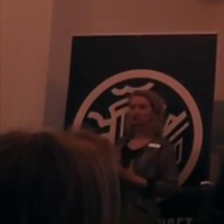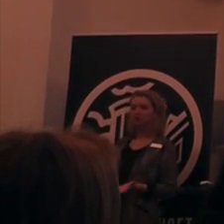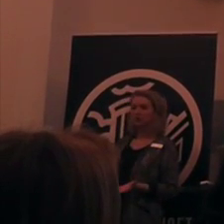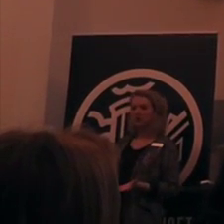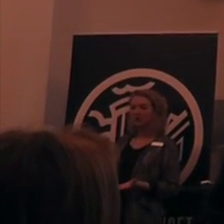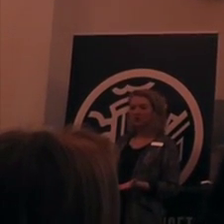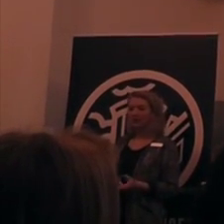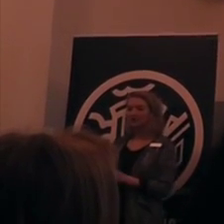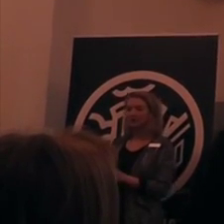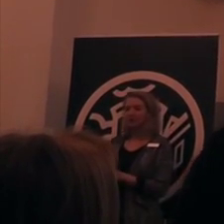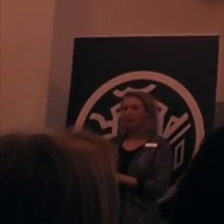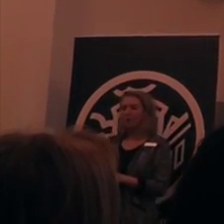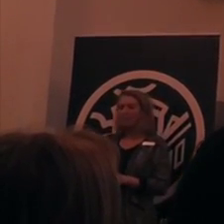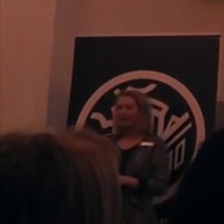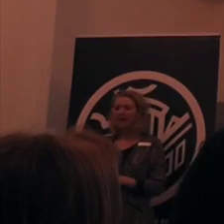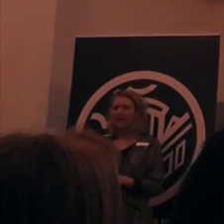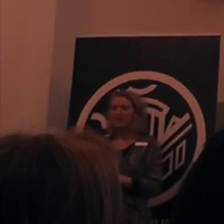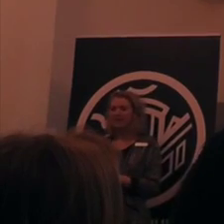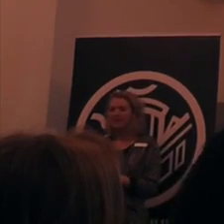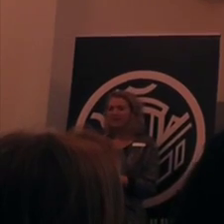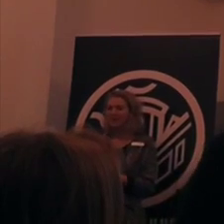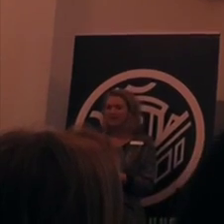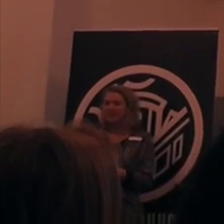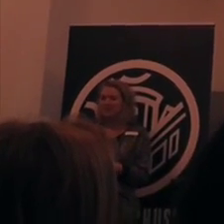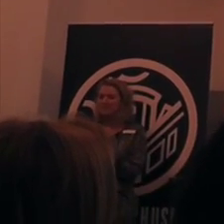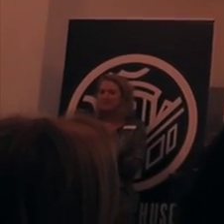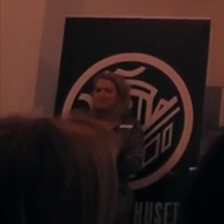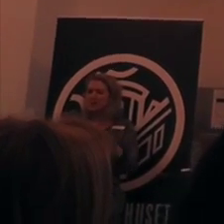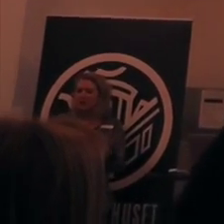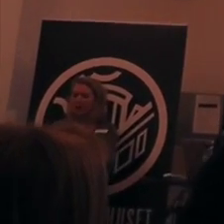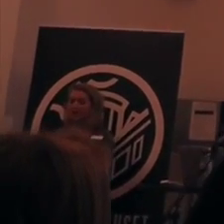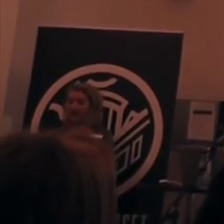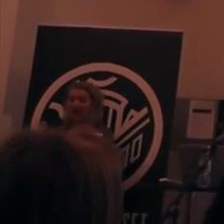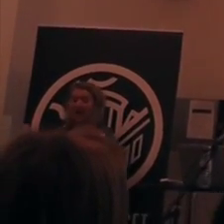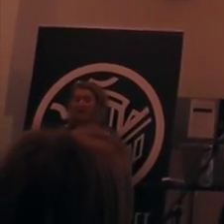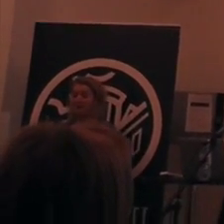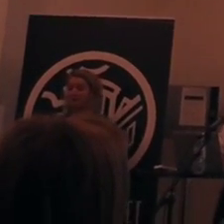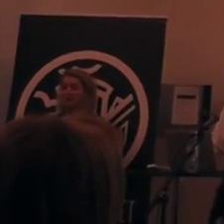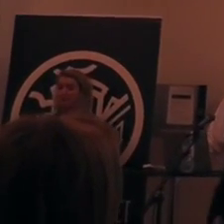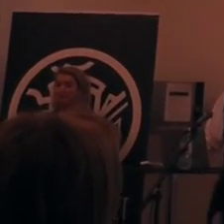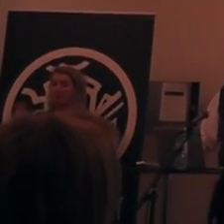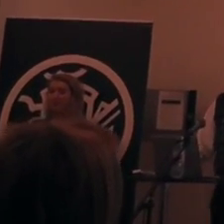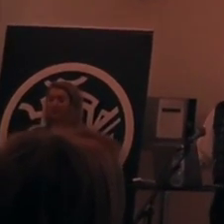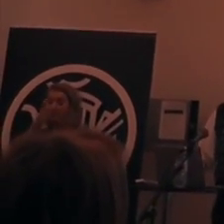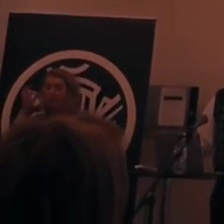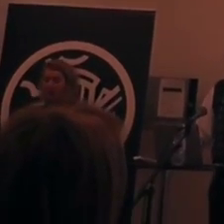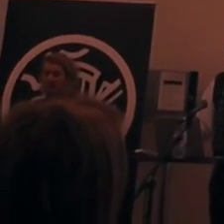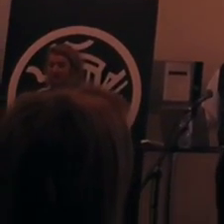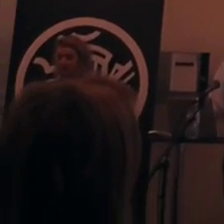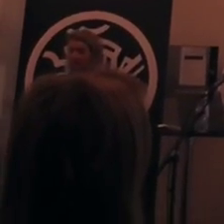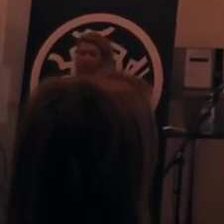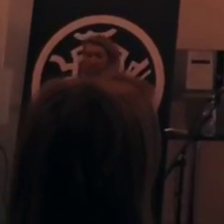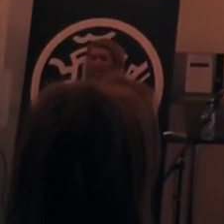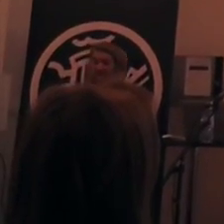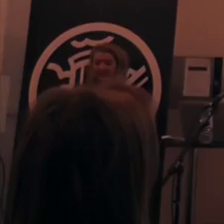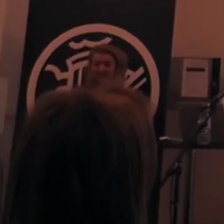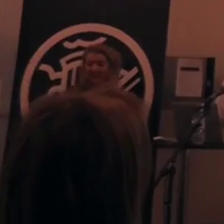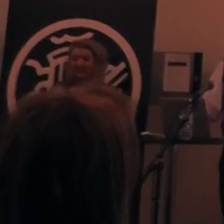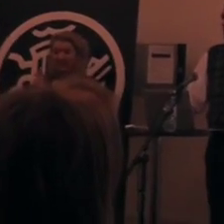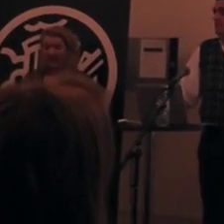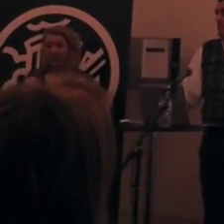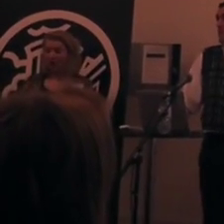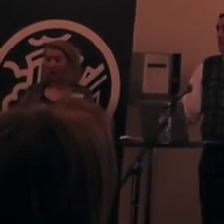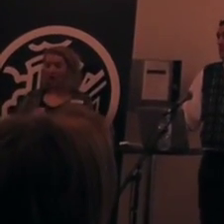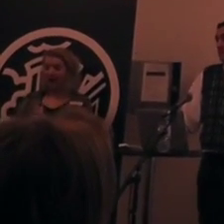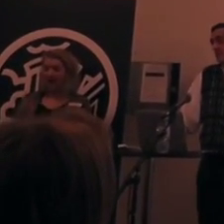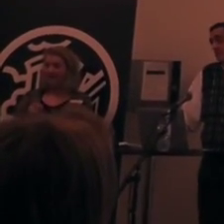way, you know, we've had a struggle in Hungary with some of our own volunteers who say, you know, we'll work, we'll do anything, we'll work with